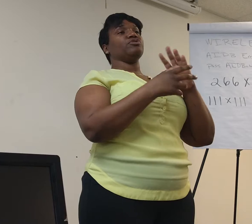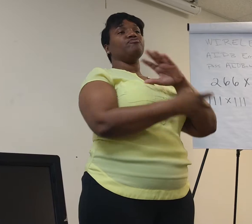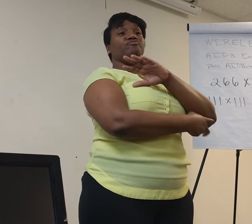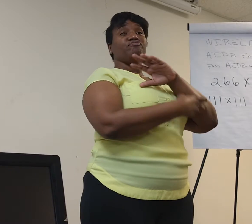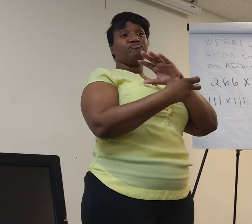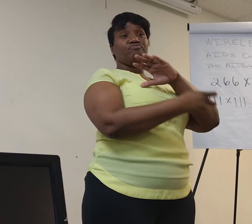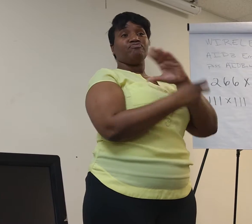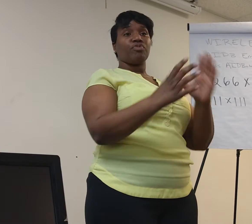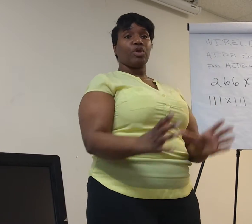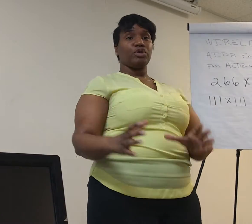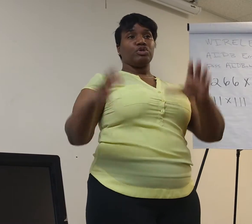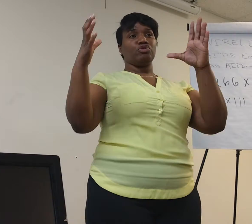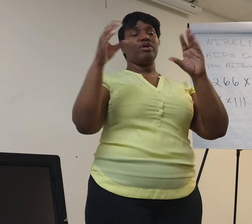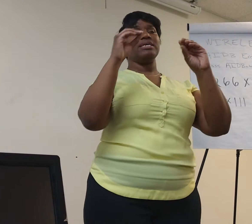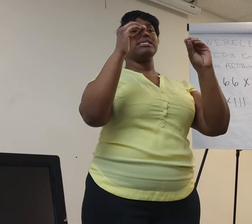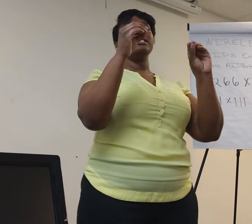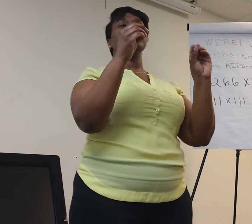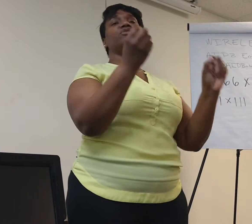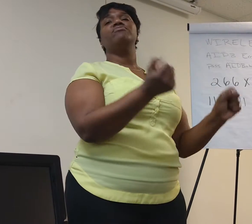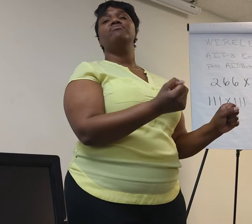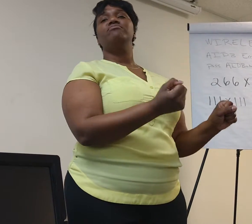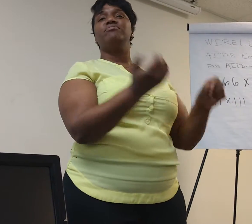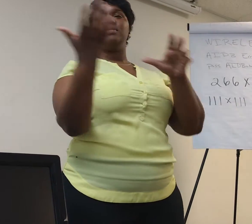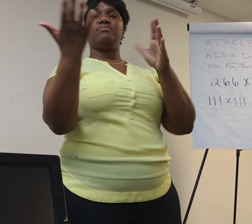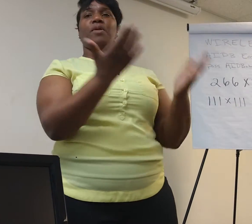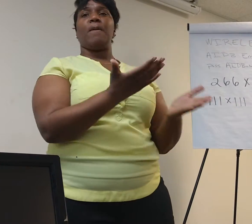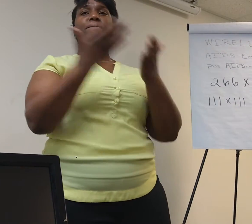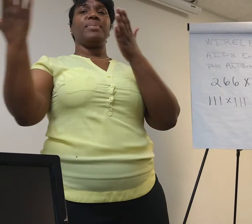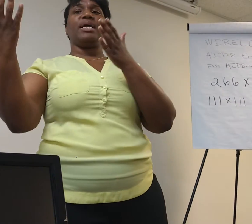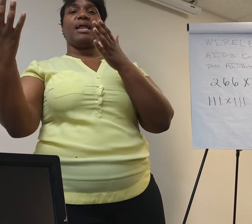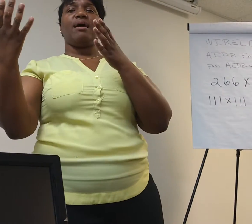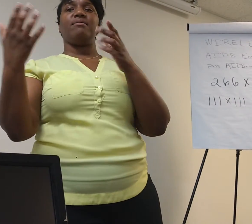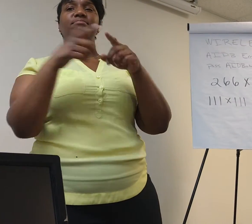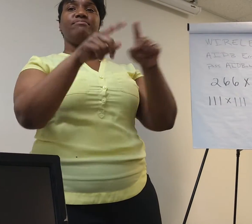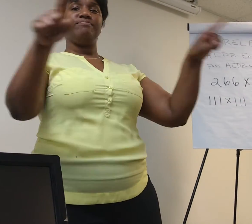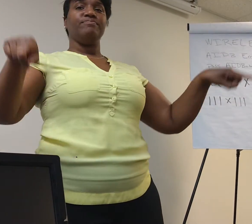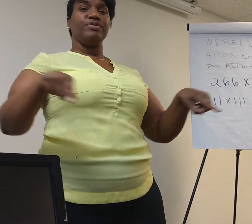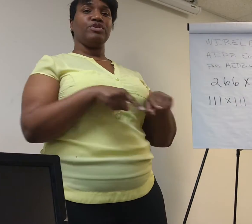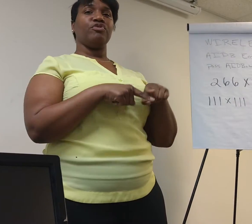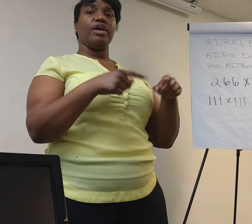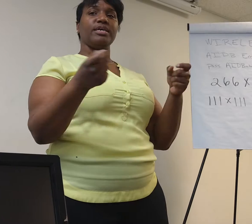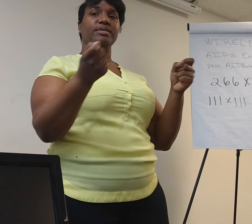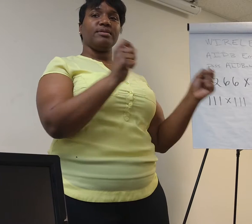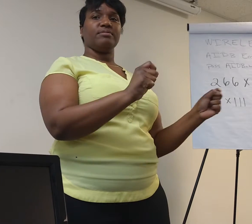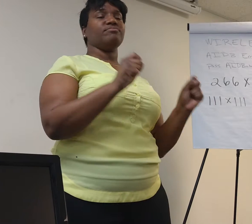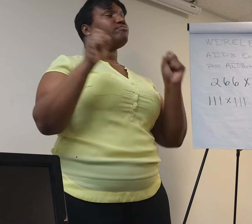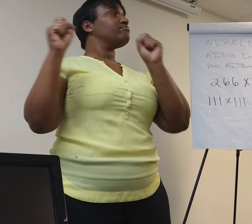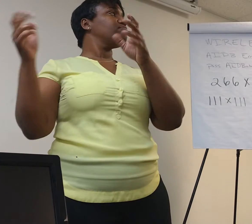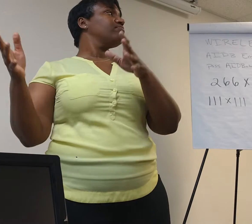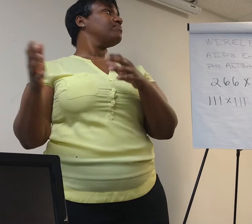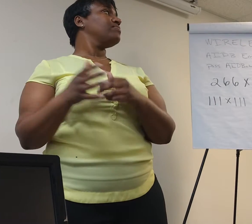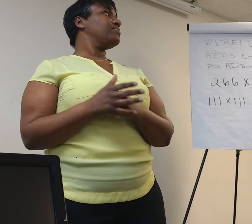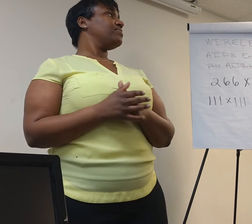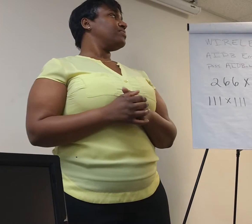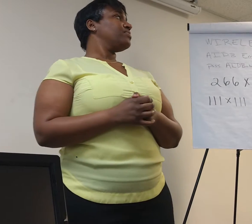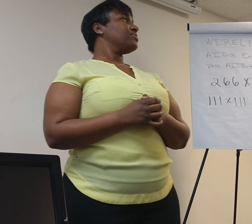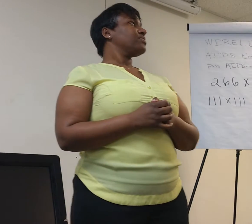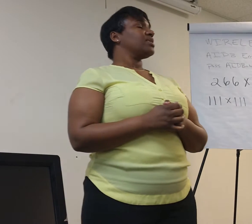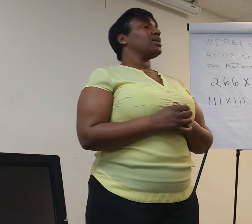using food service chemicals, you gotta be sure you know the first aid. You know what those sheets are called? Used to be called